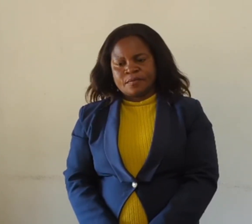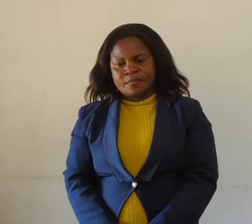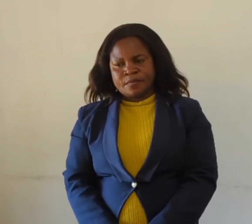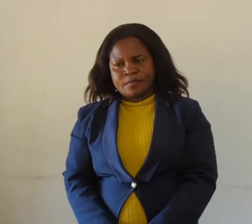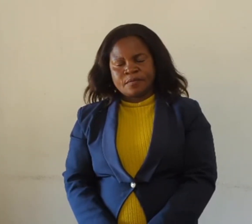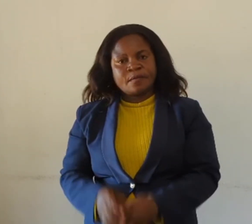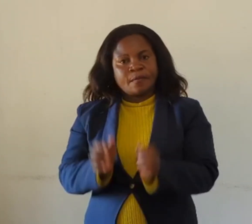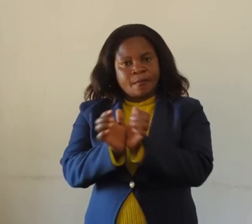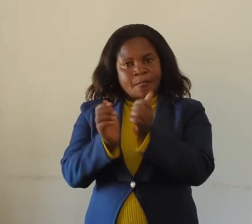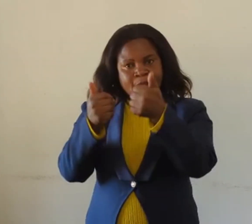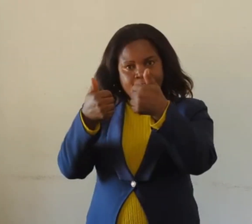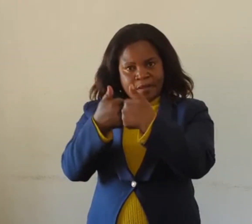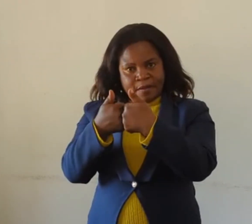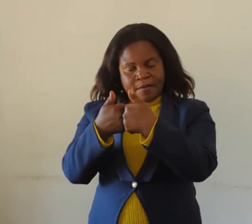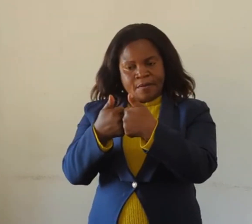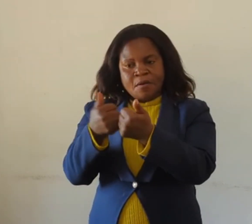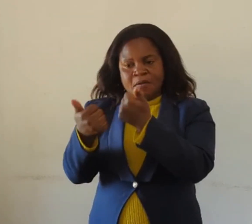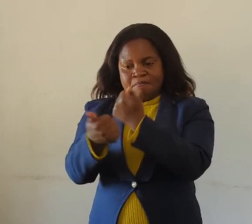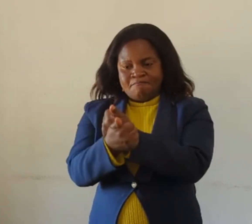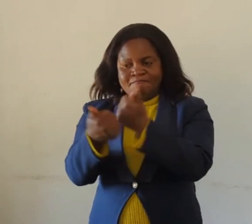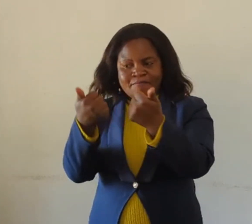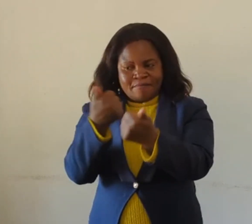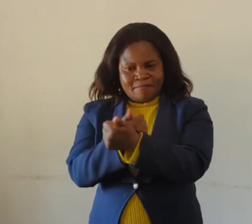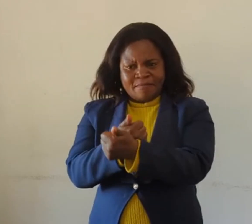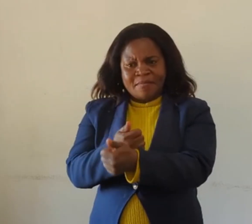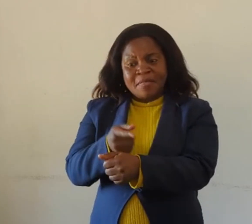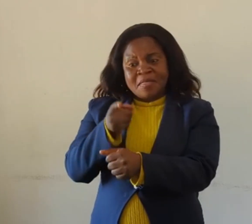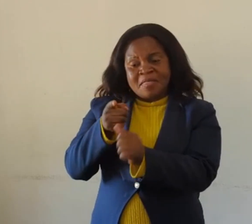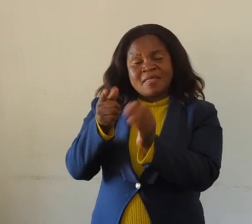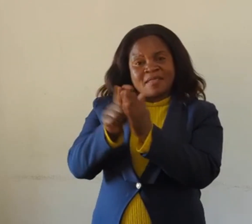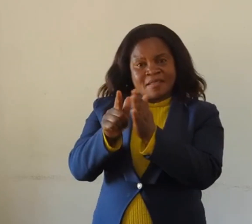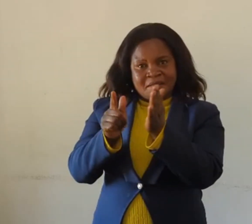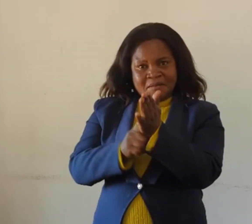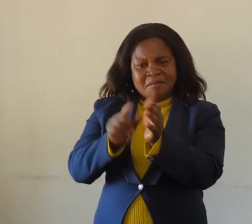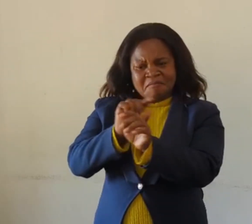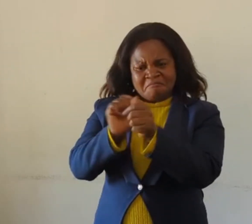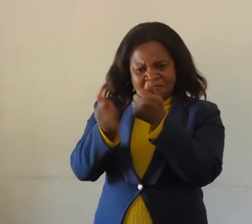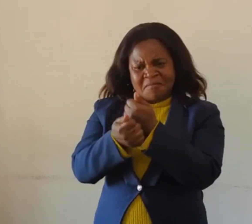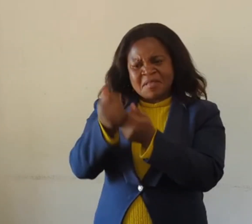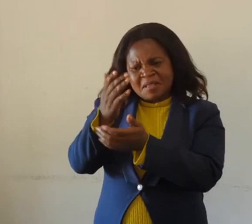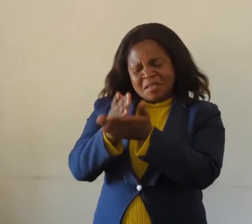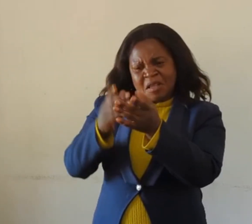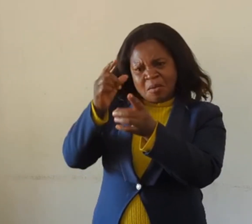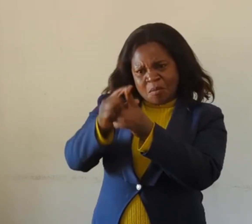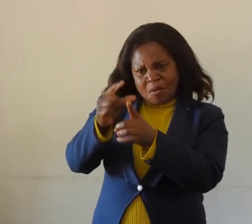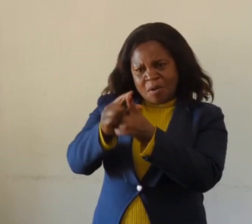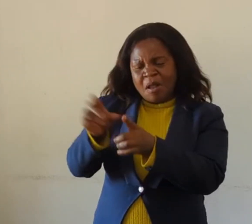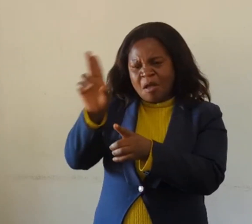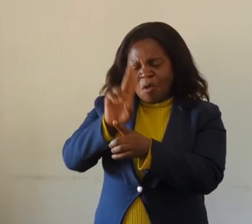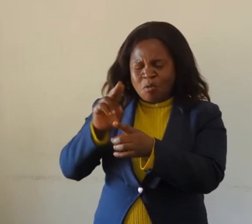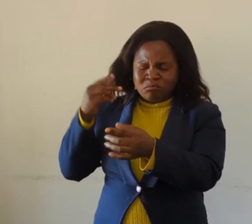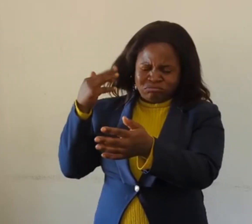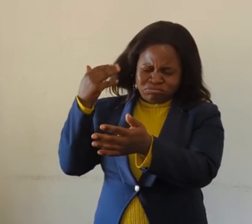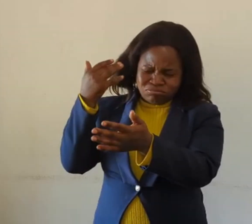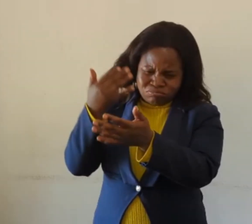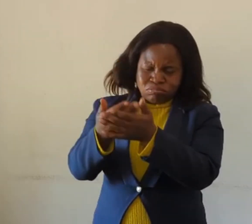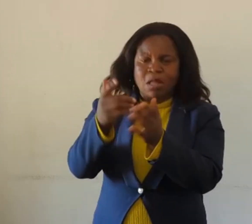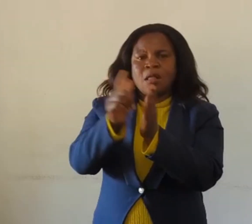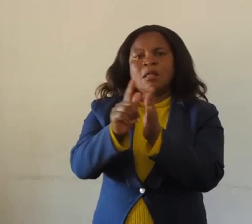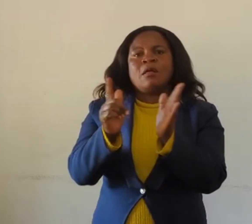General Amendment. This provision changes certain words used throughout the law. Wherever